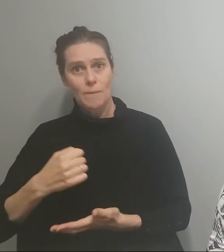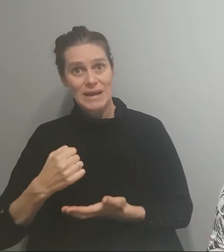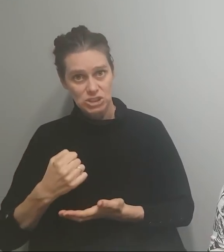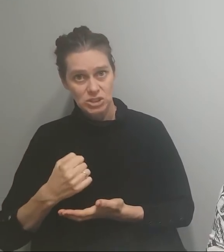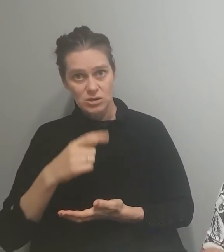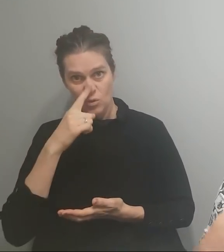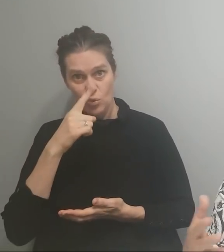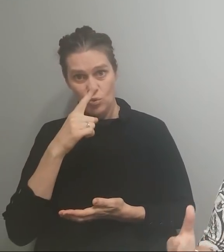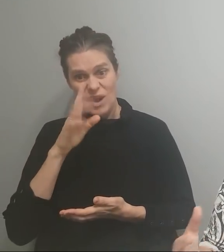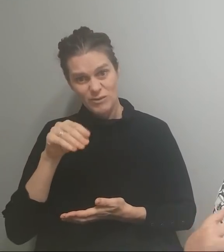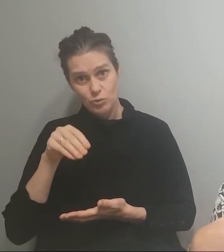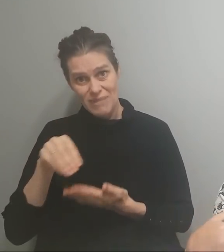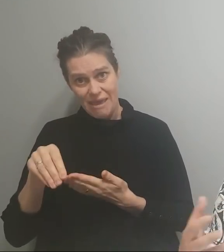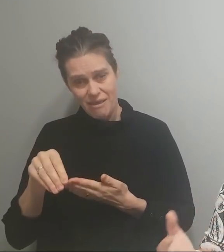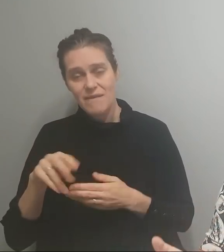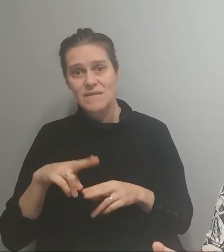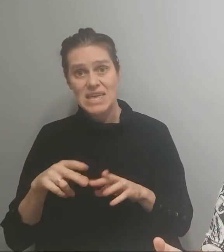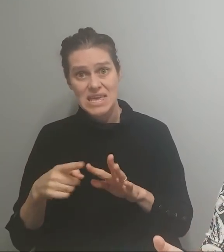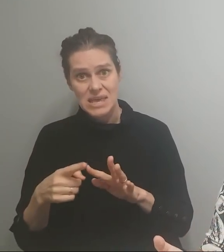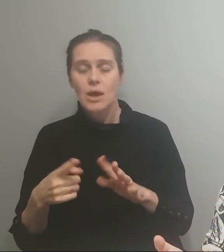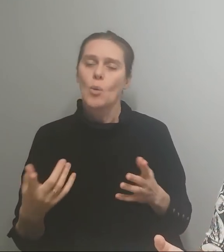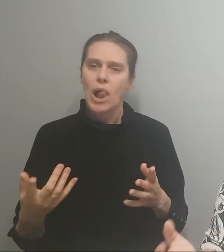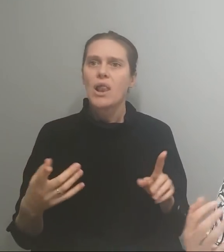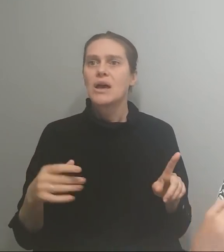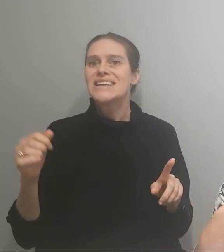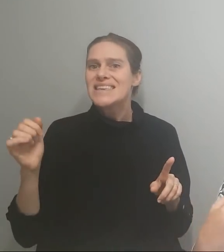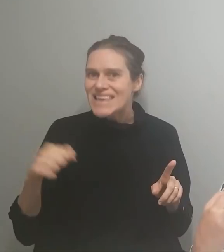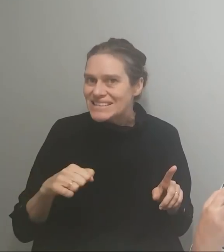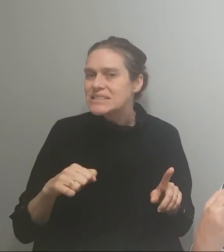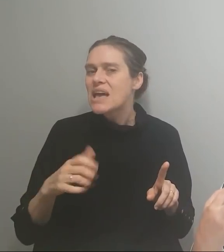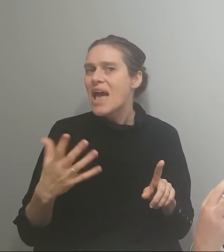people in whānau to negotiate directly with